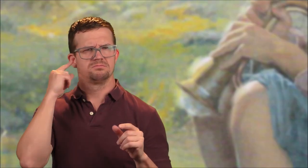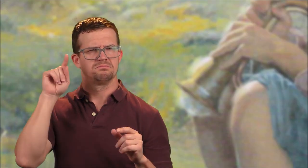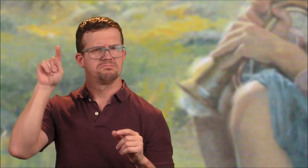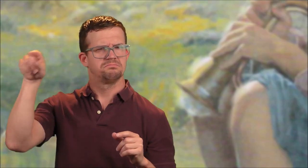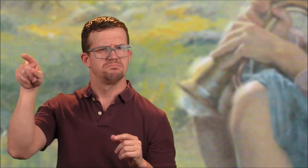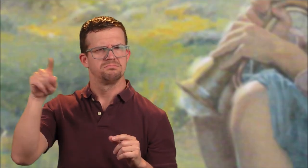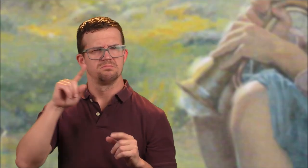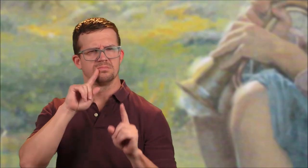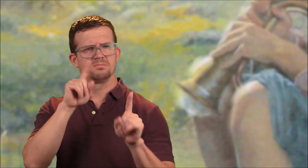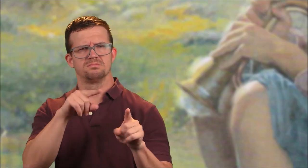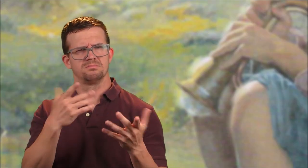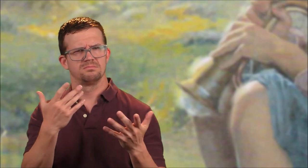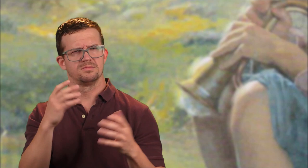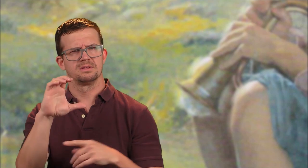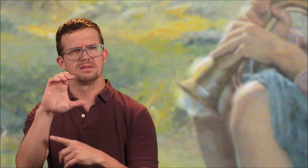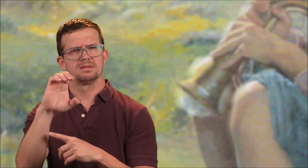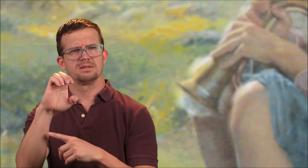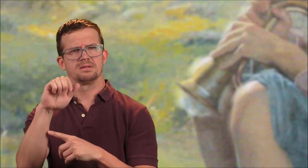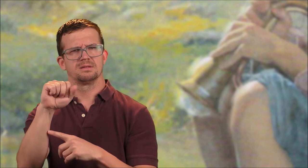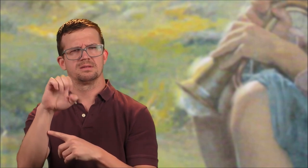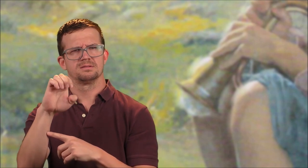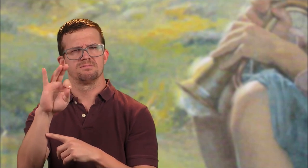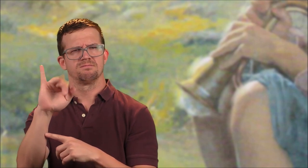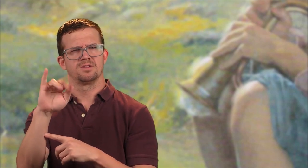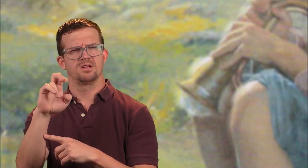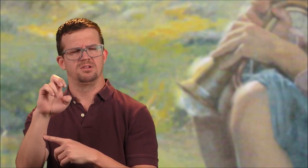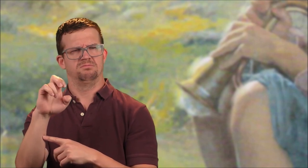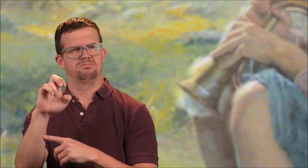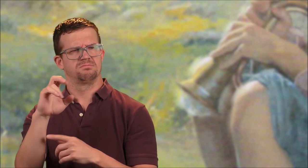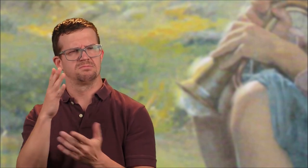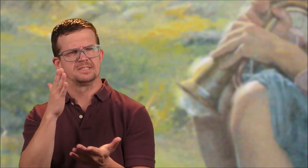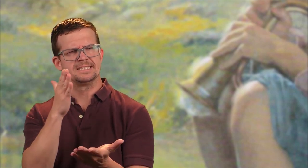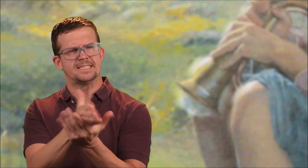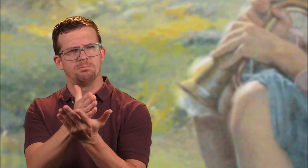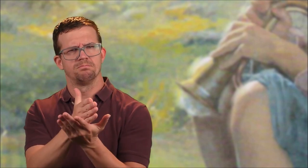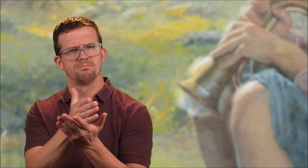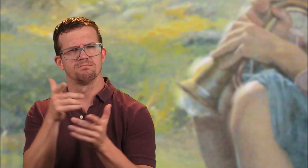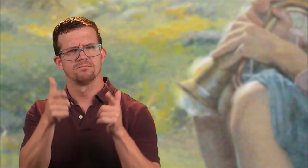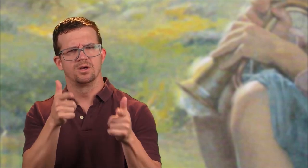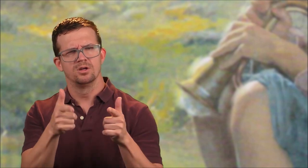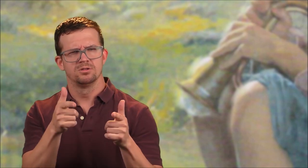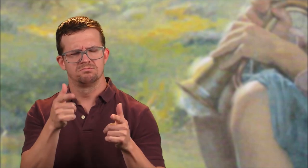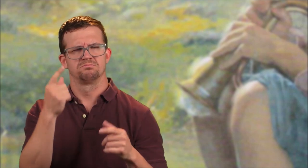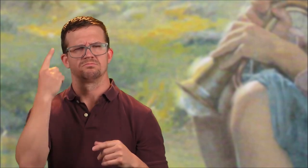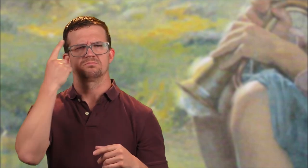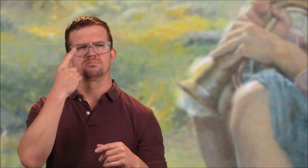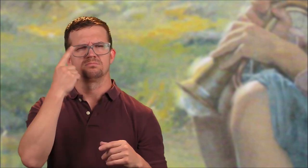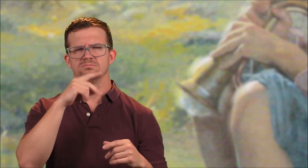To his surprise, a bugle softly answered from across the stream with "Cease fire."